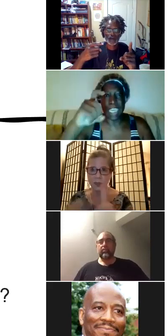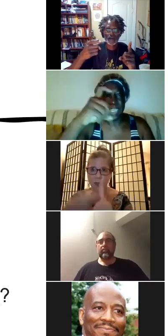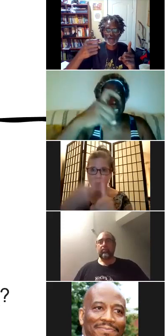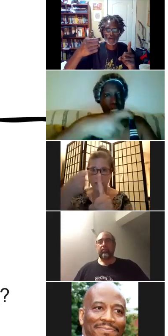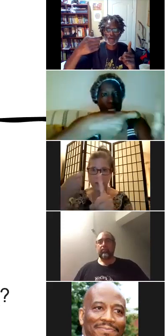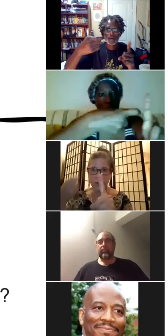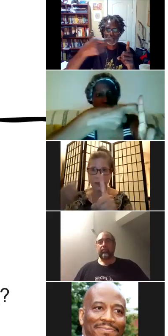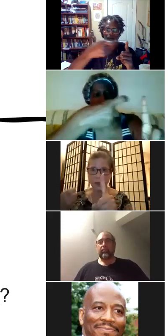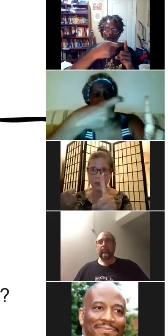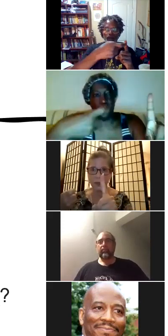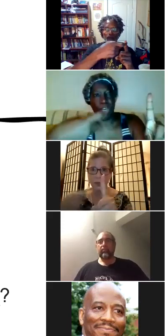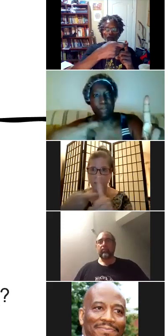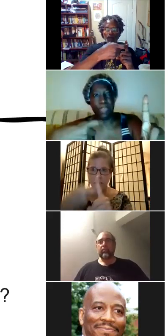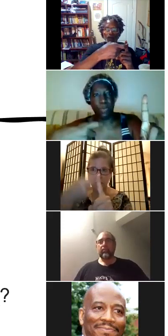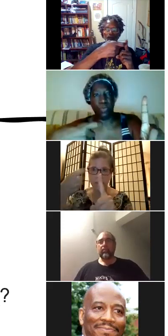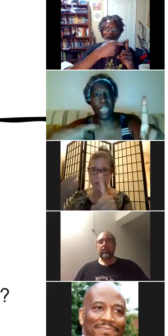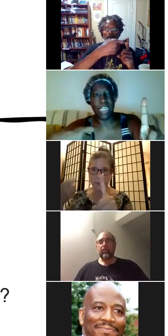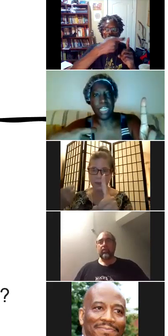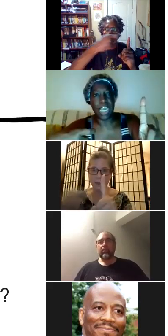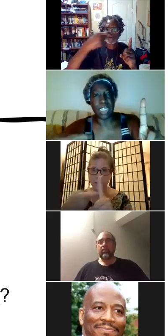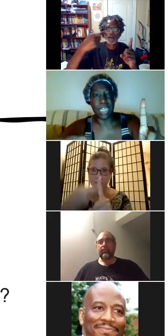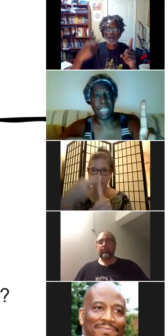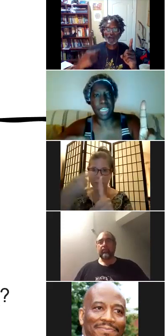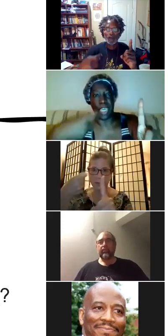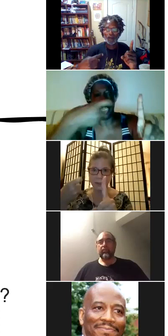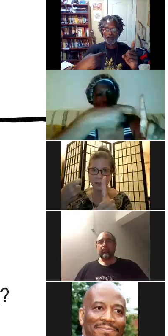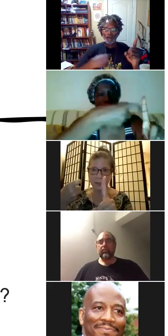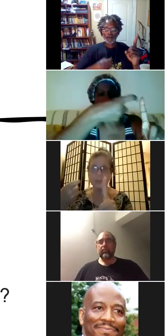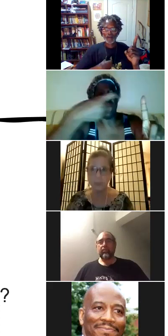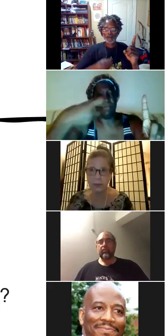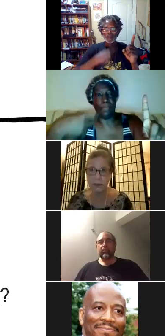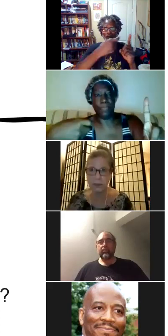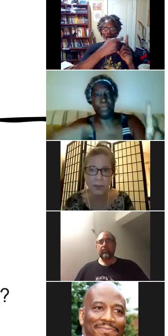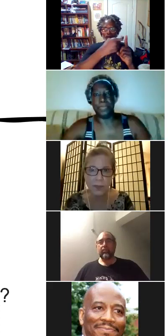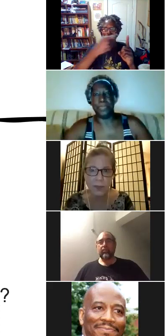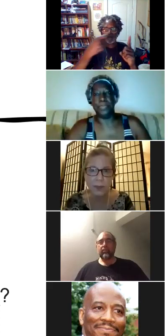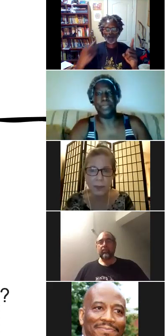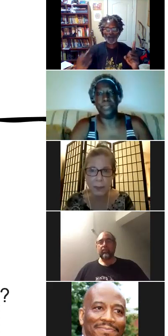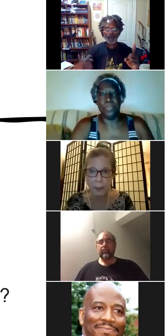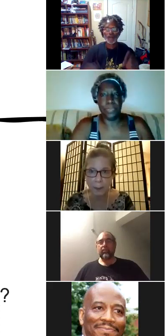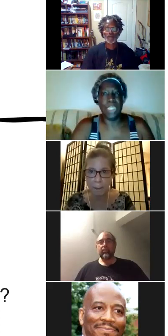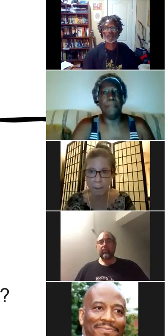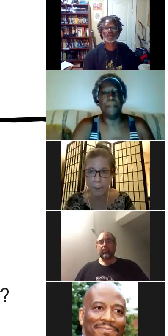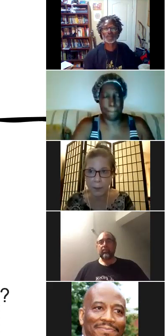X hand, and you're pulling it away from your one non-dominant hand. From.